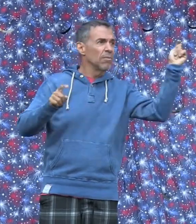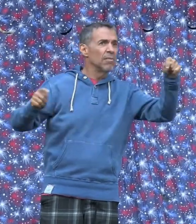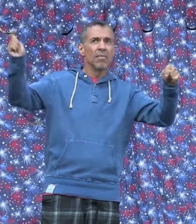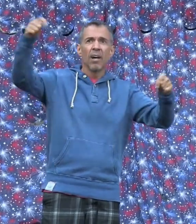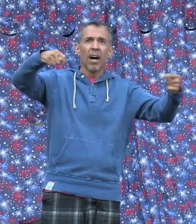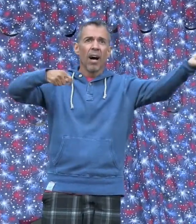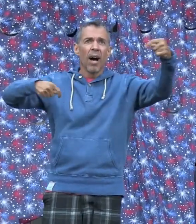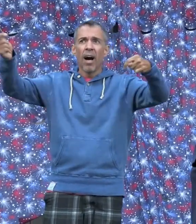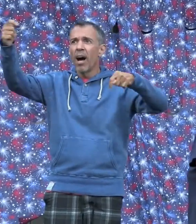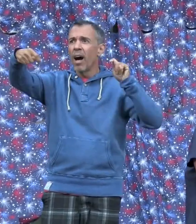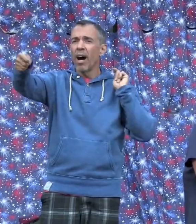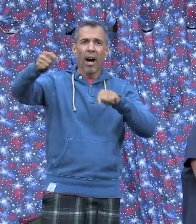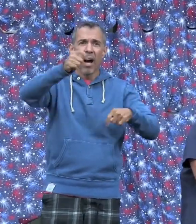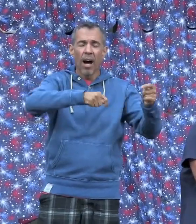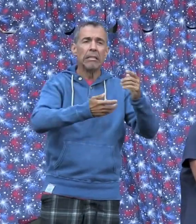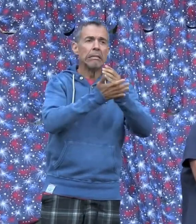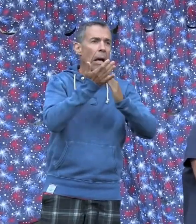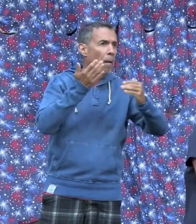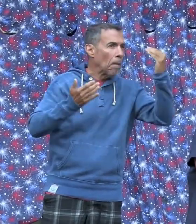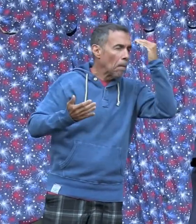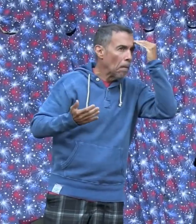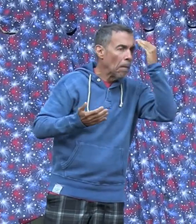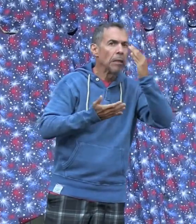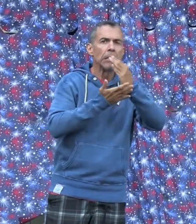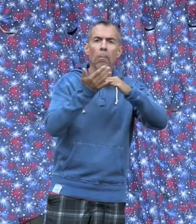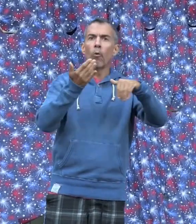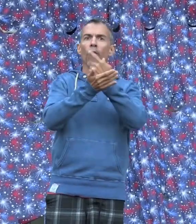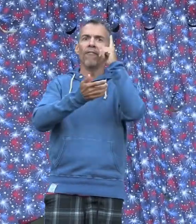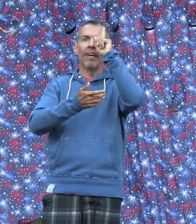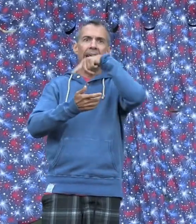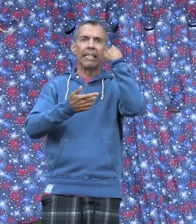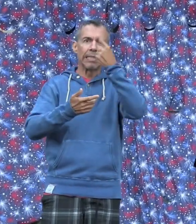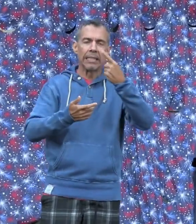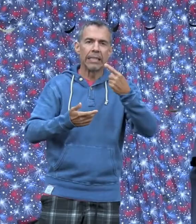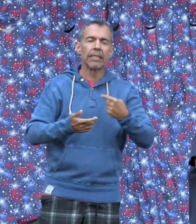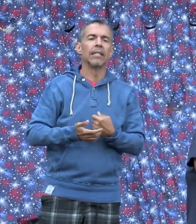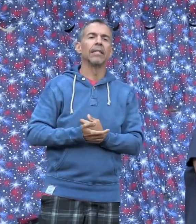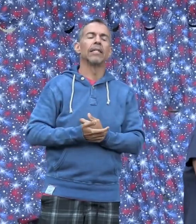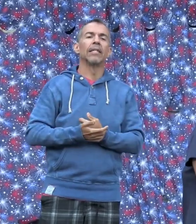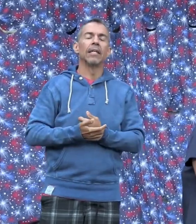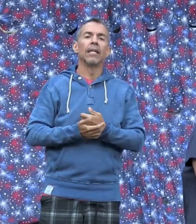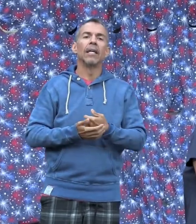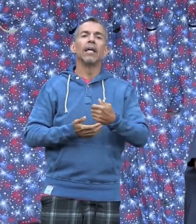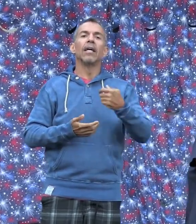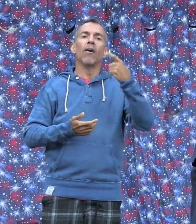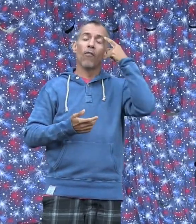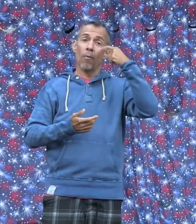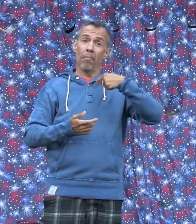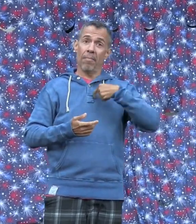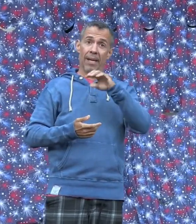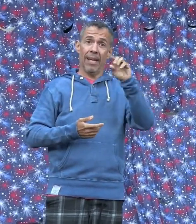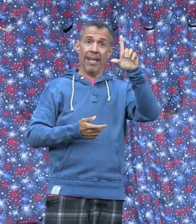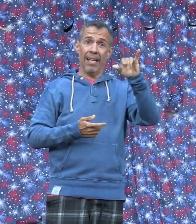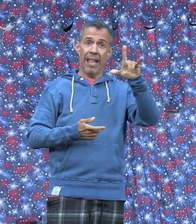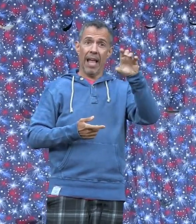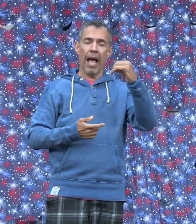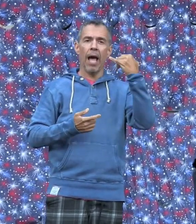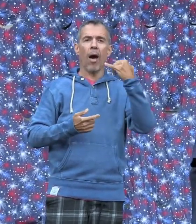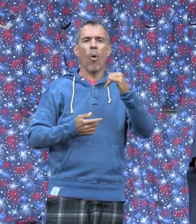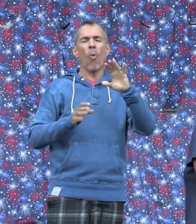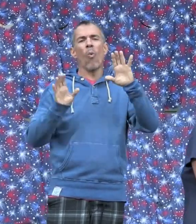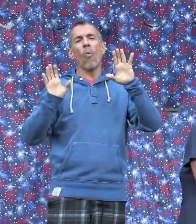places, come some familiar, some new faces. For Lyle and me, a treat this